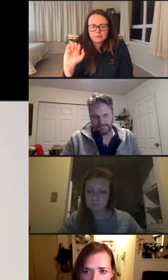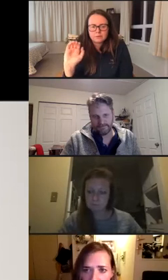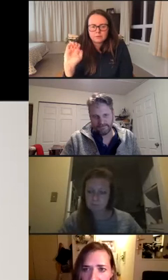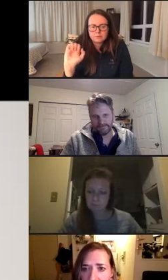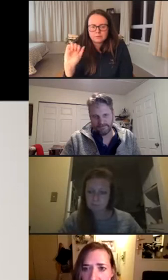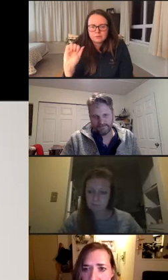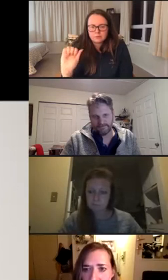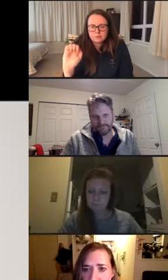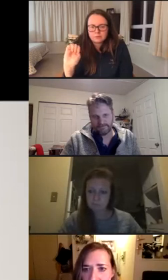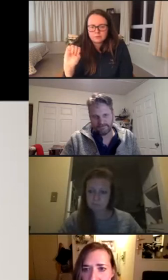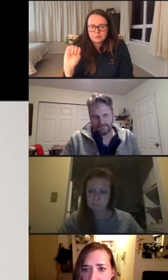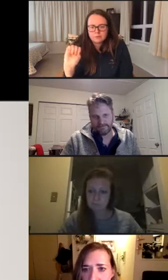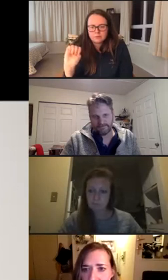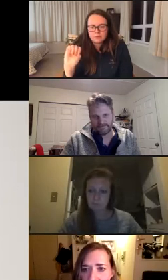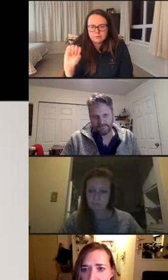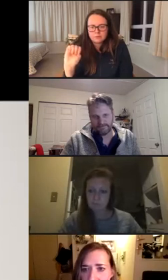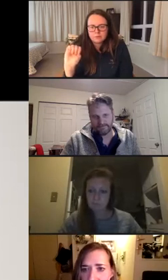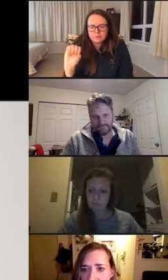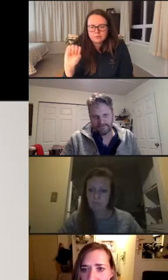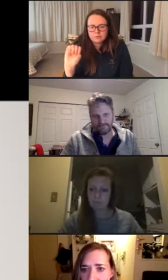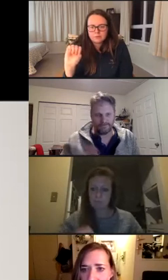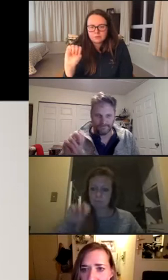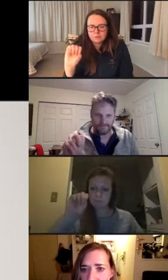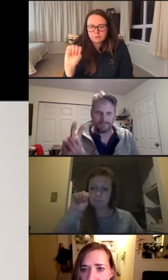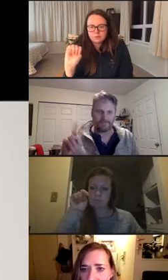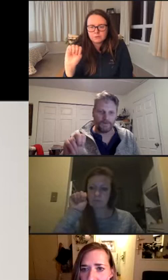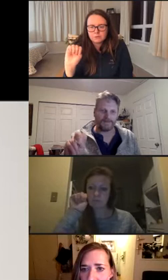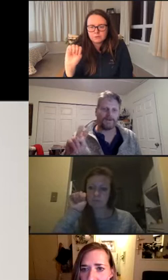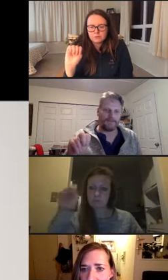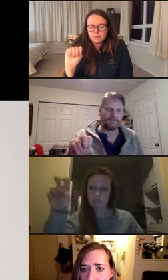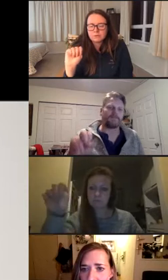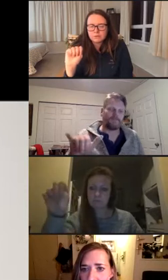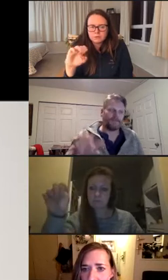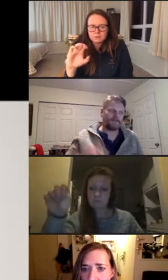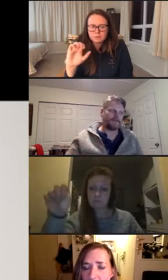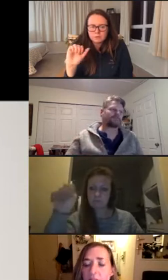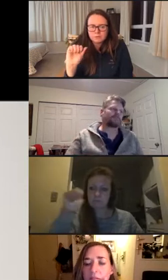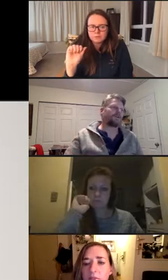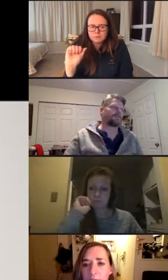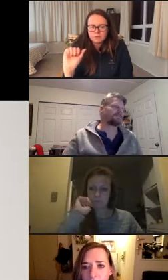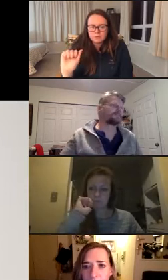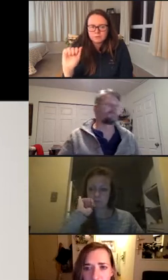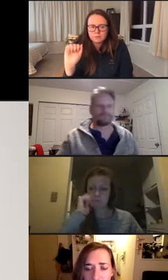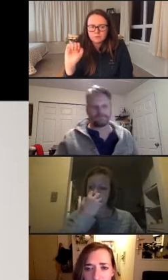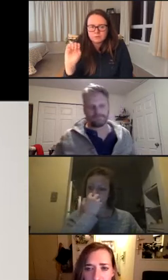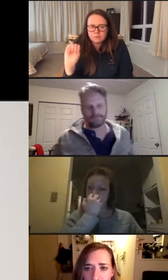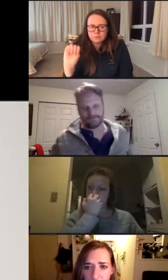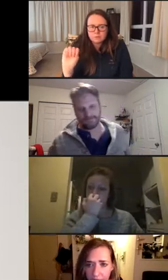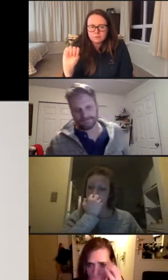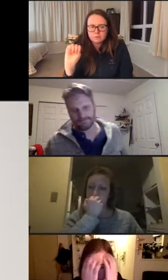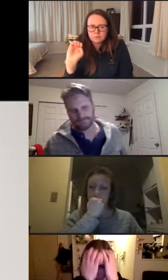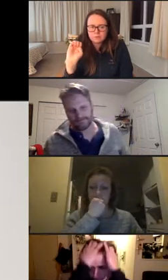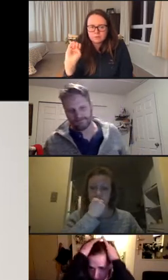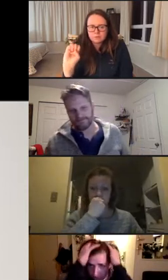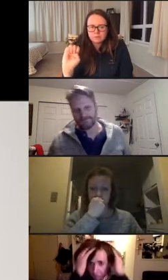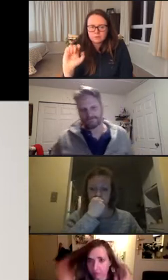is Danny and you have two ends, I think you kind of open it a little bit. Yeah, I think you're right. But cool. I think if you're signing to